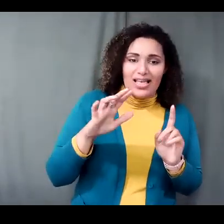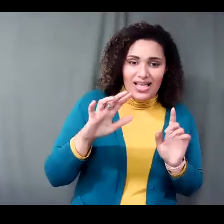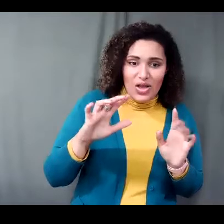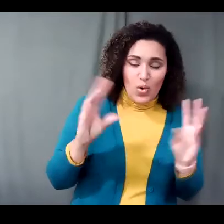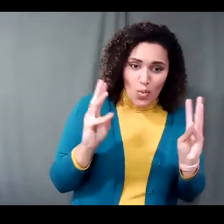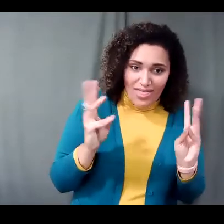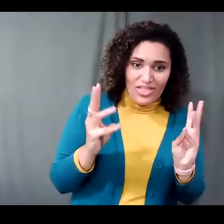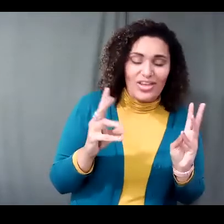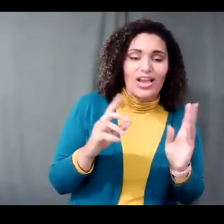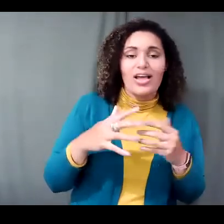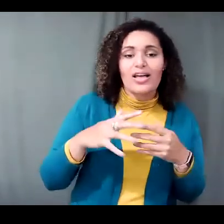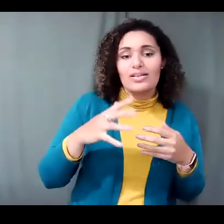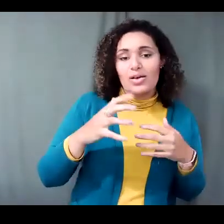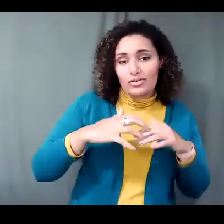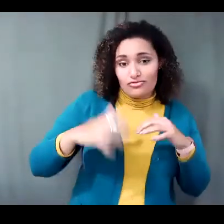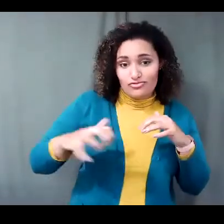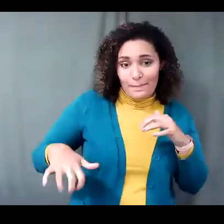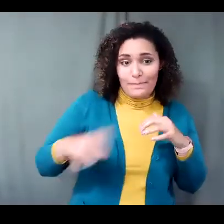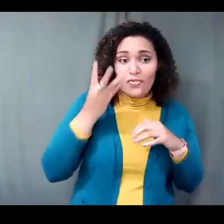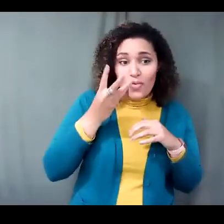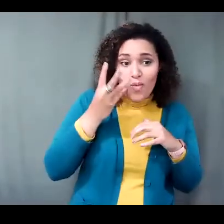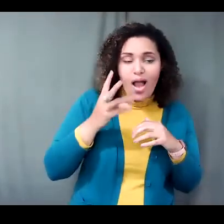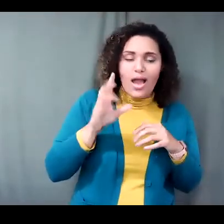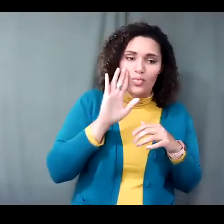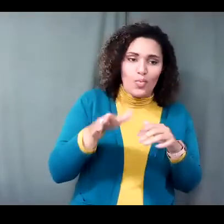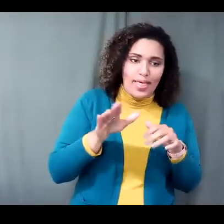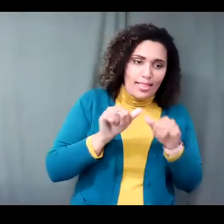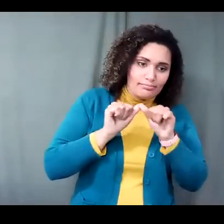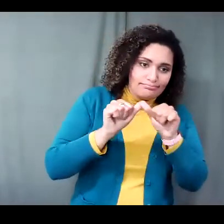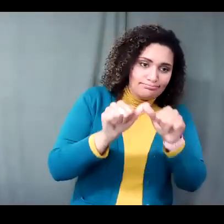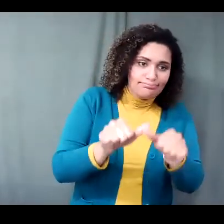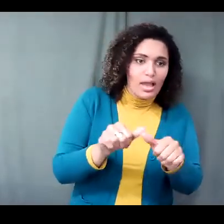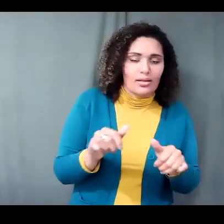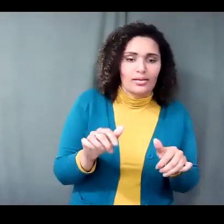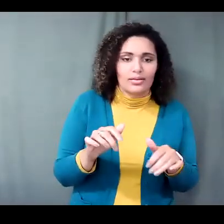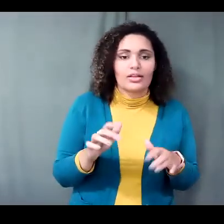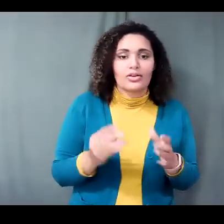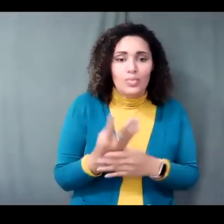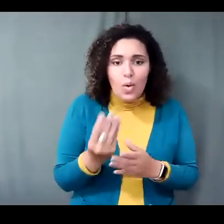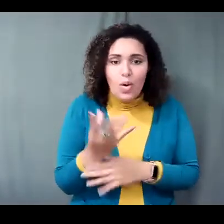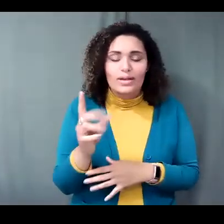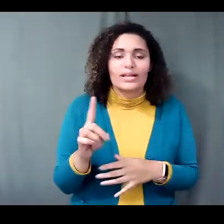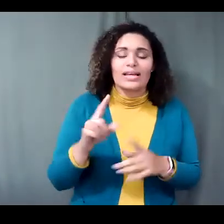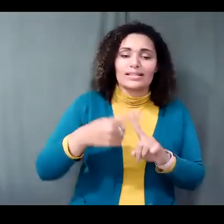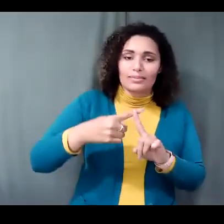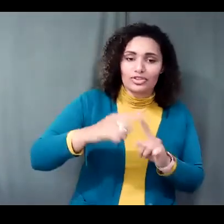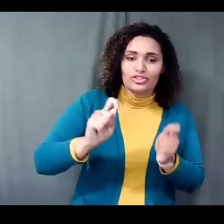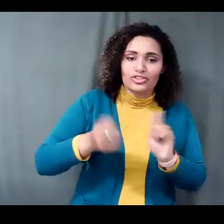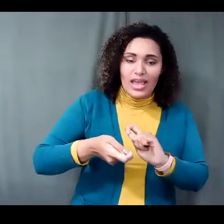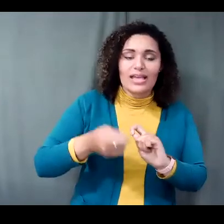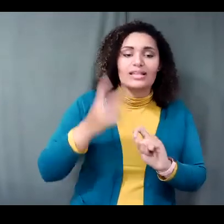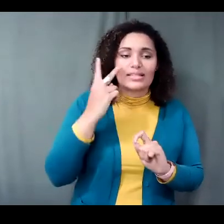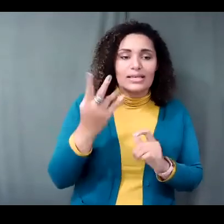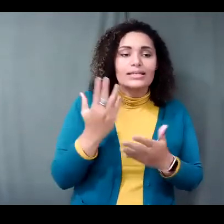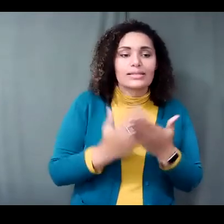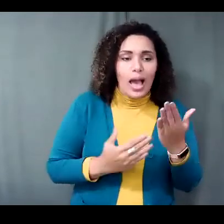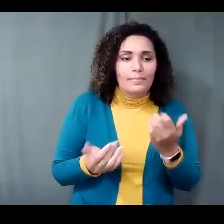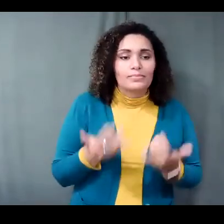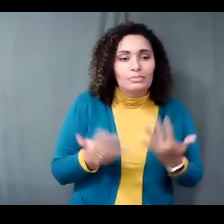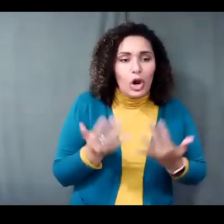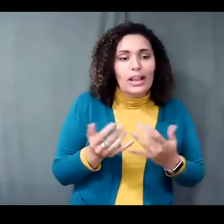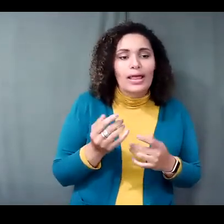wine grape could survive. With climate changes and some temperature changes, we are seeing some sparkling wines made somewhere in the British